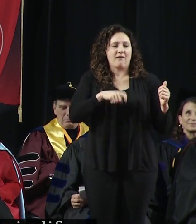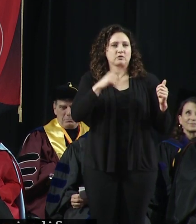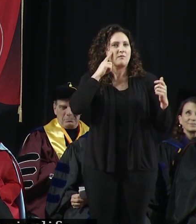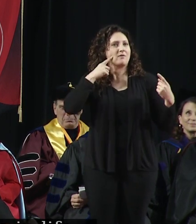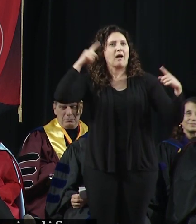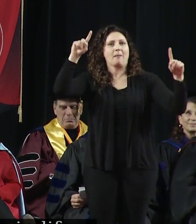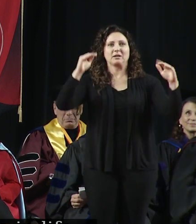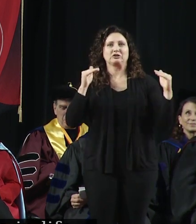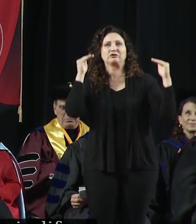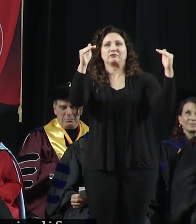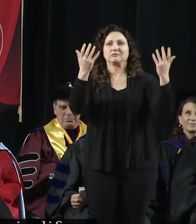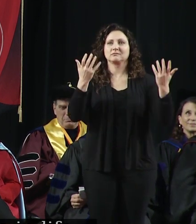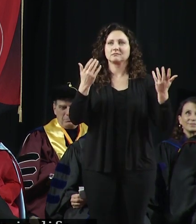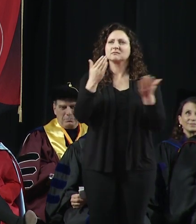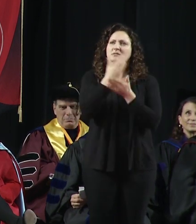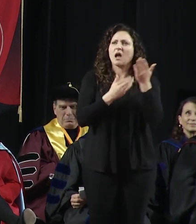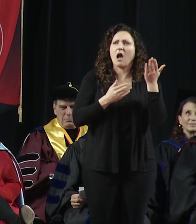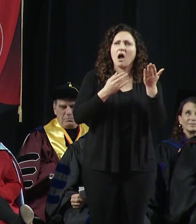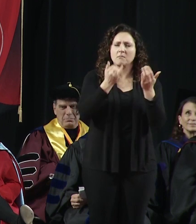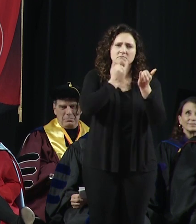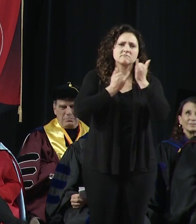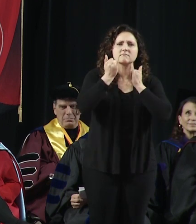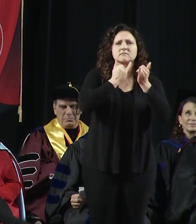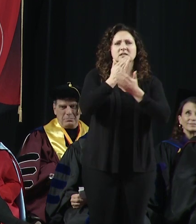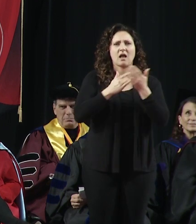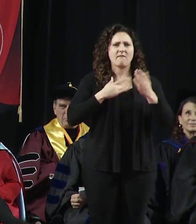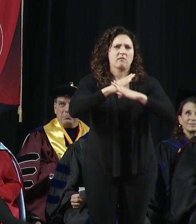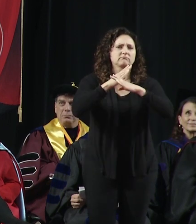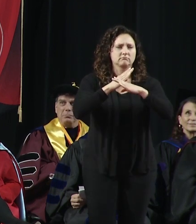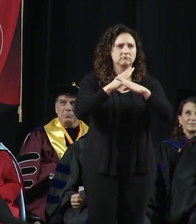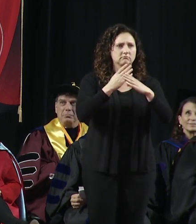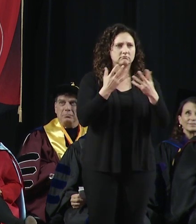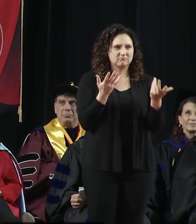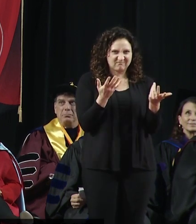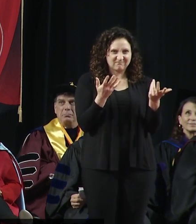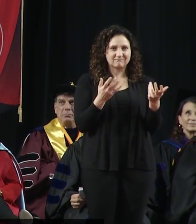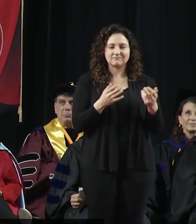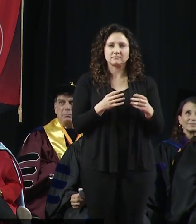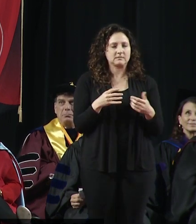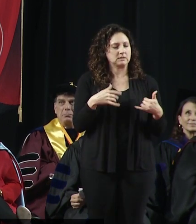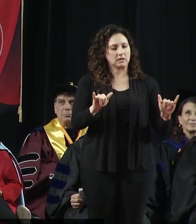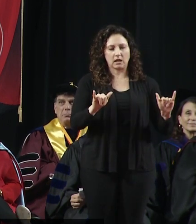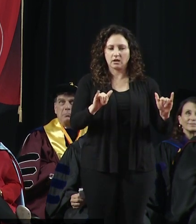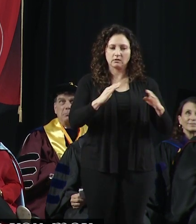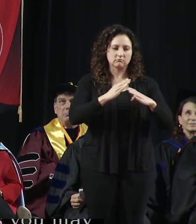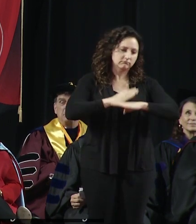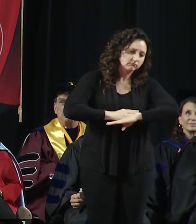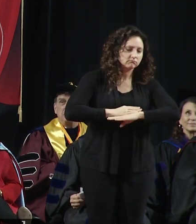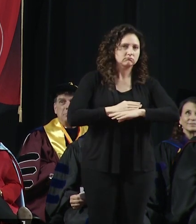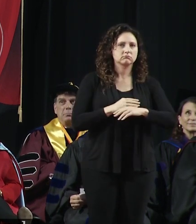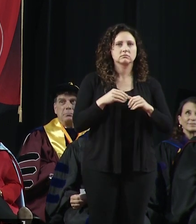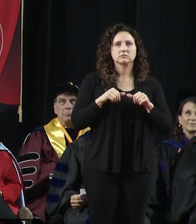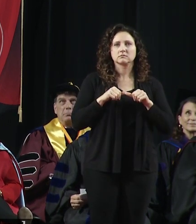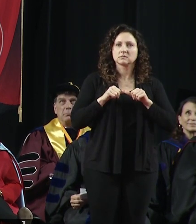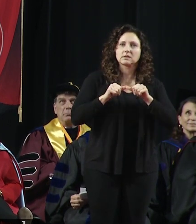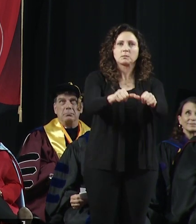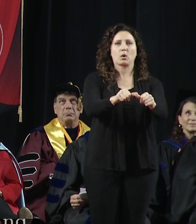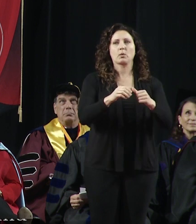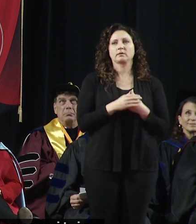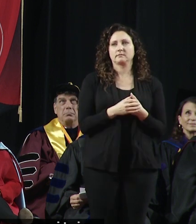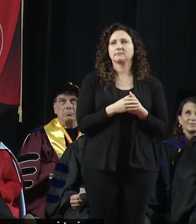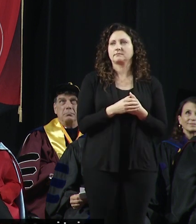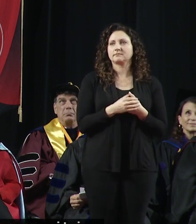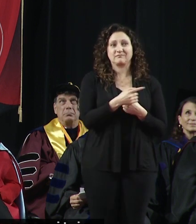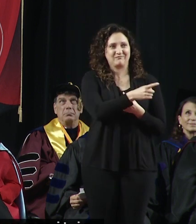may experience some failures and roadblocks along the way, it is important to endure the perseverance that is within. It is what got all